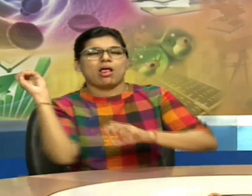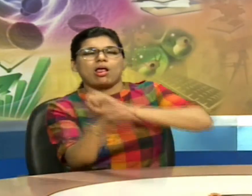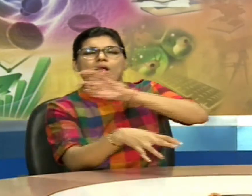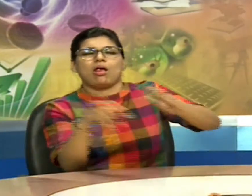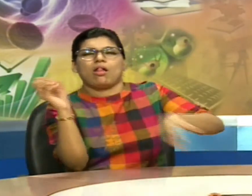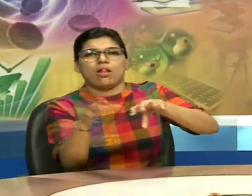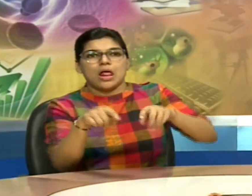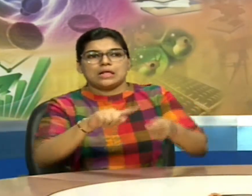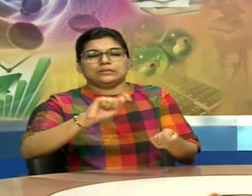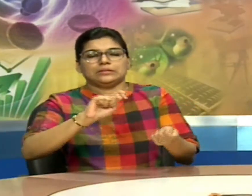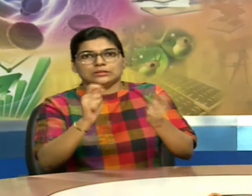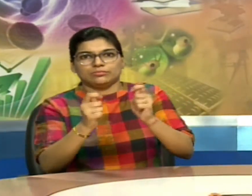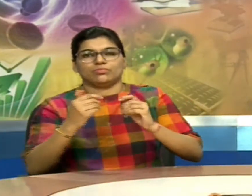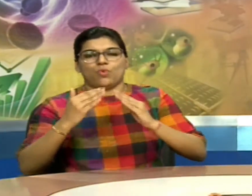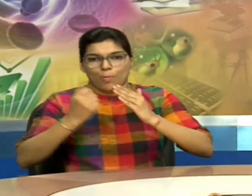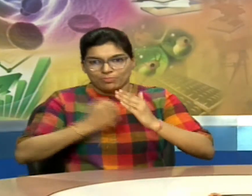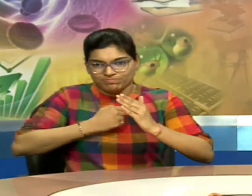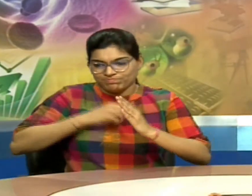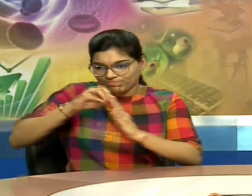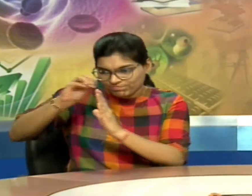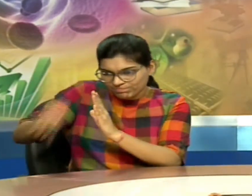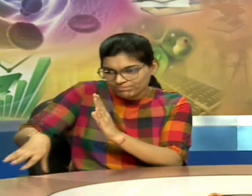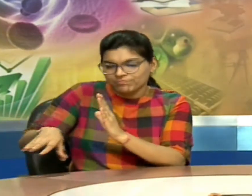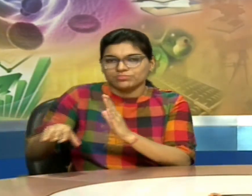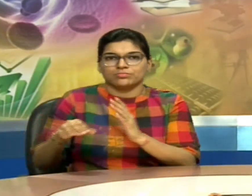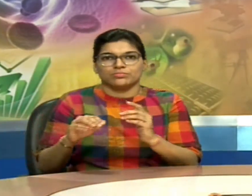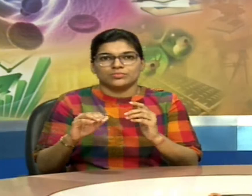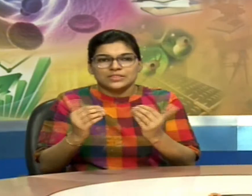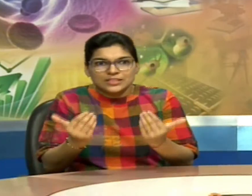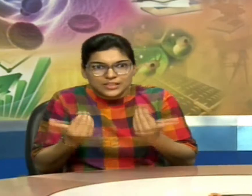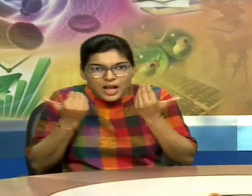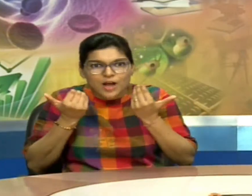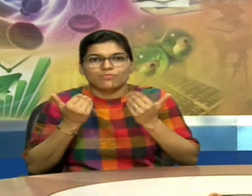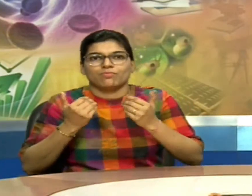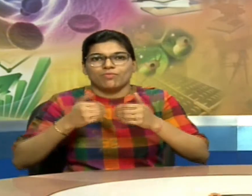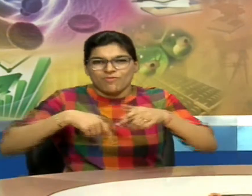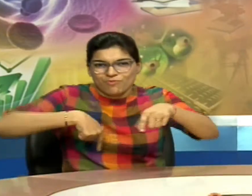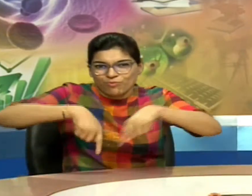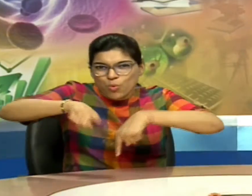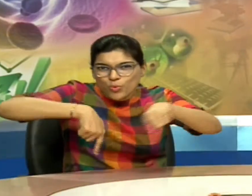about more than 175 countries